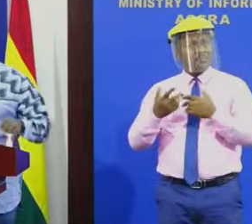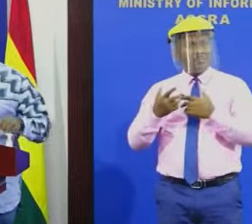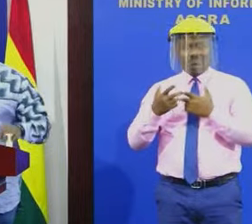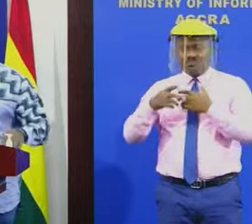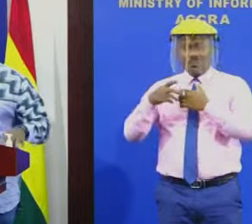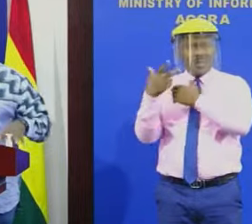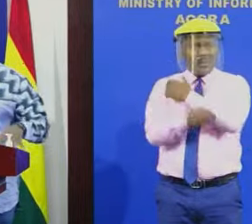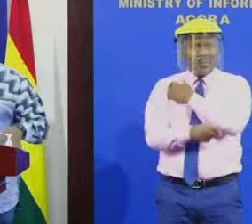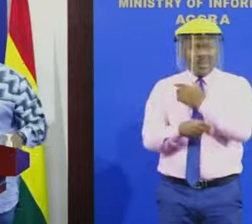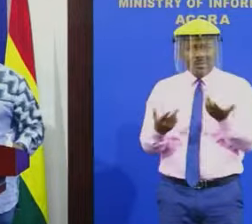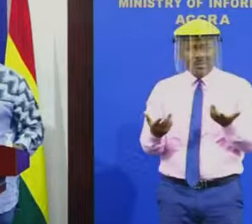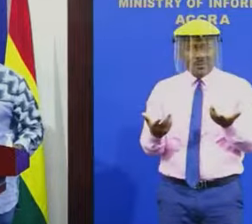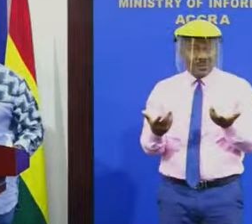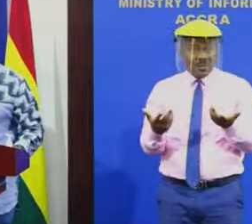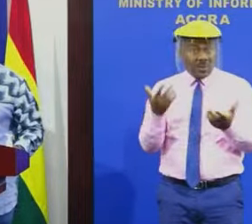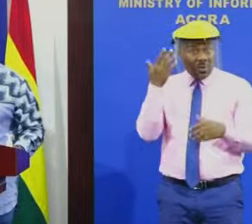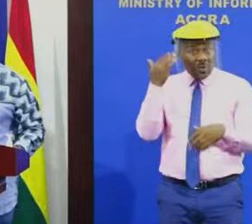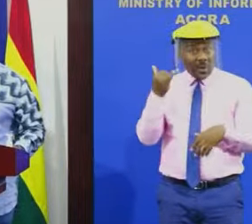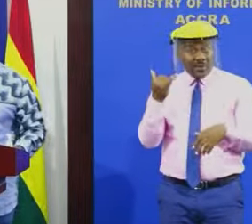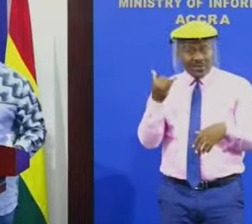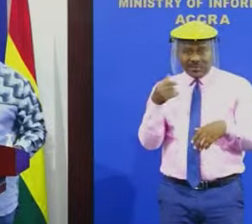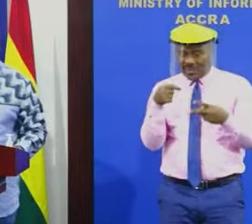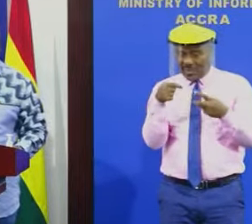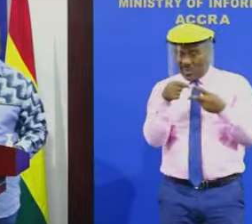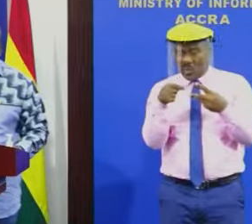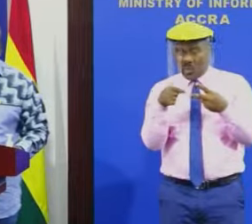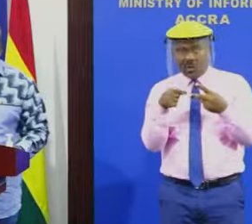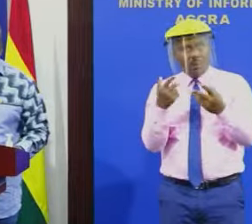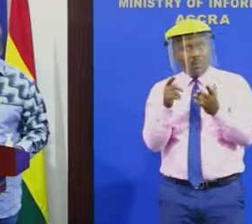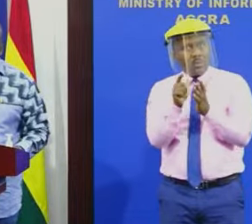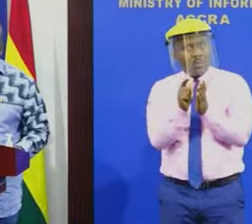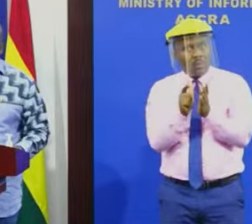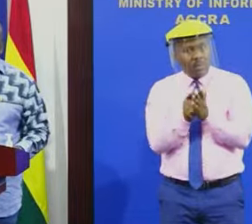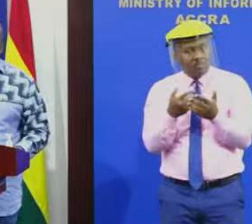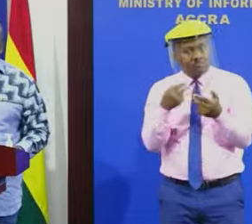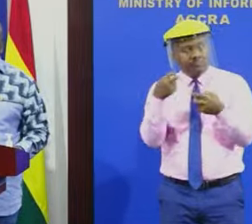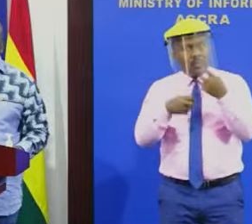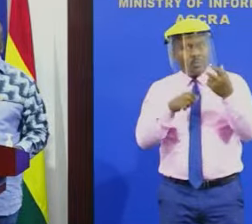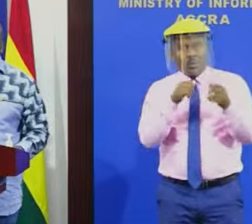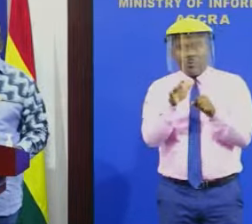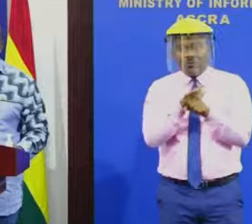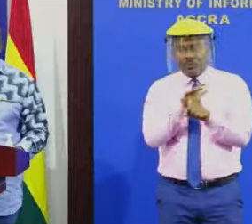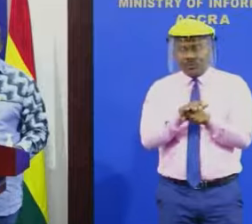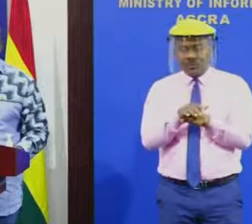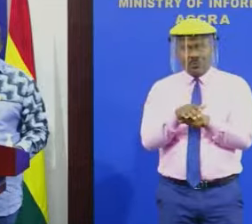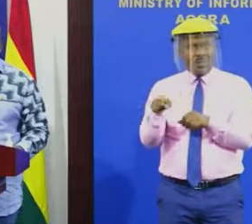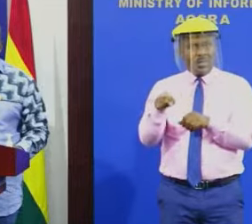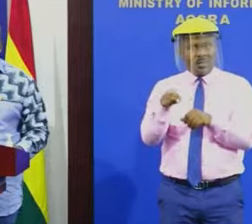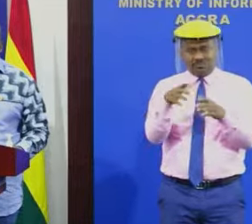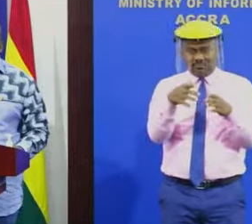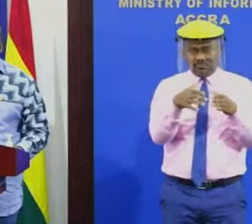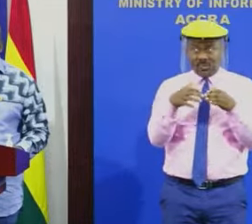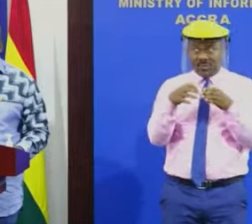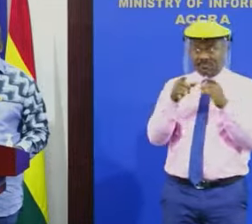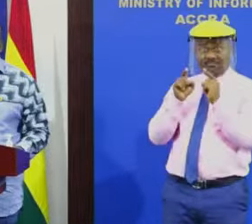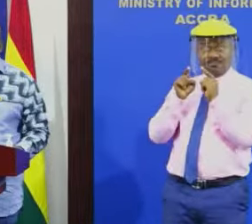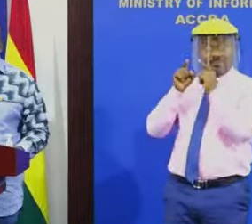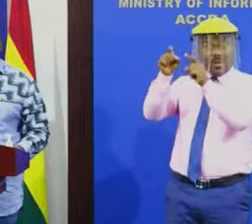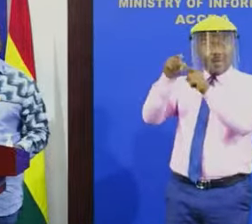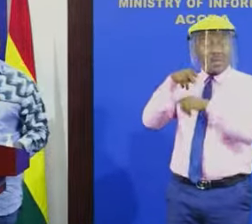because of the lacuna in the existing law. So what happened was that these pirates were taken to Nigeria to be dealt with